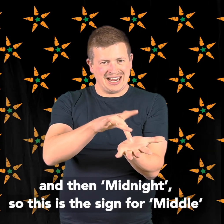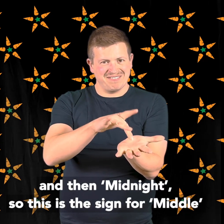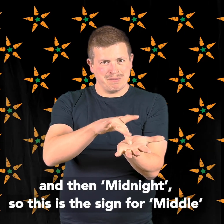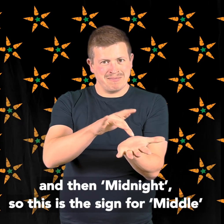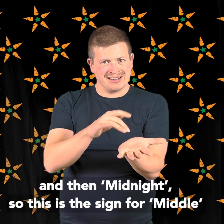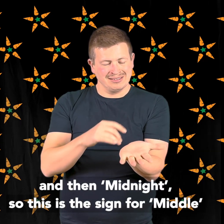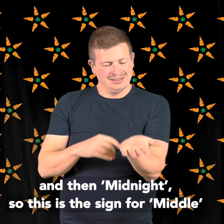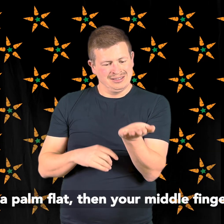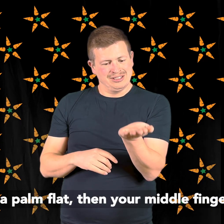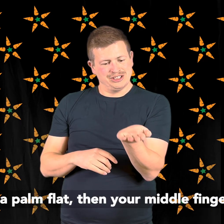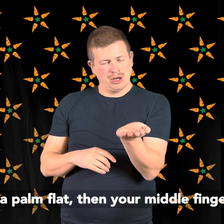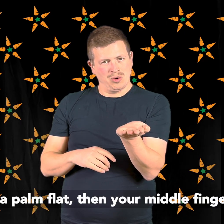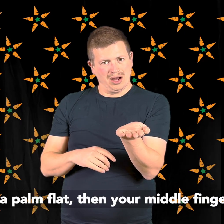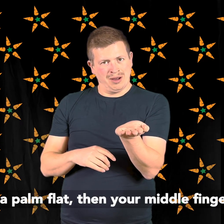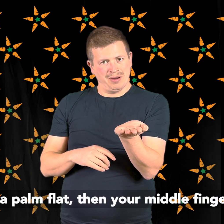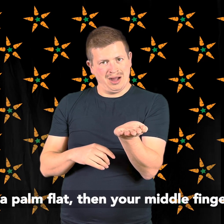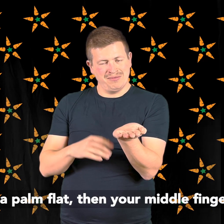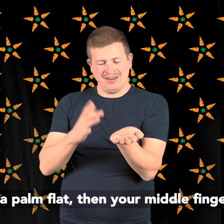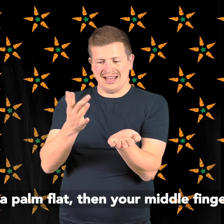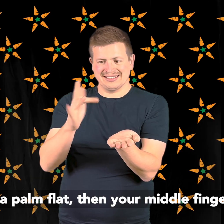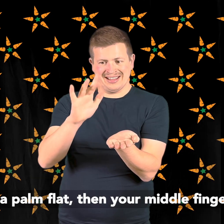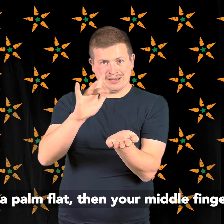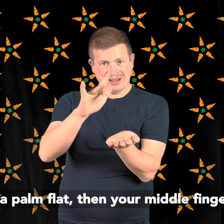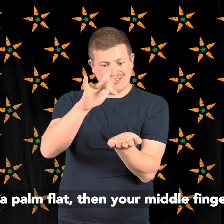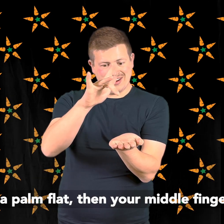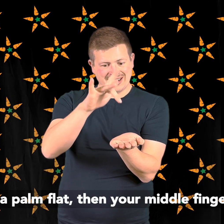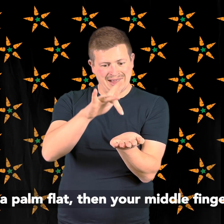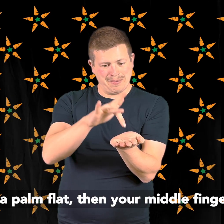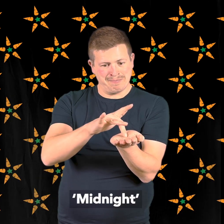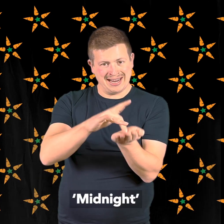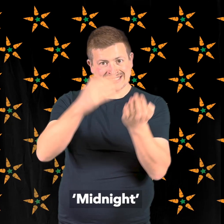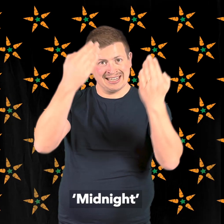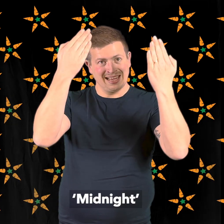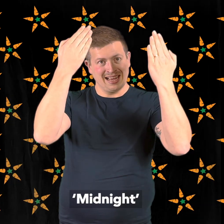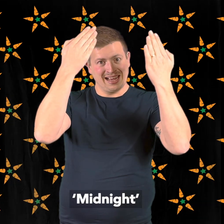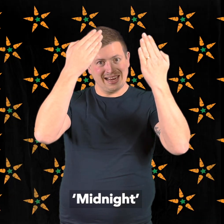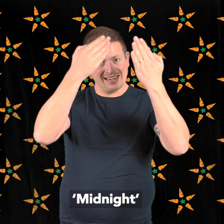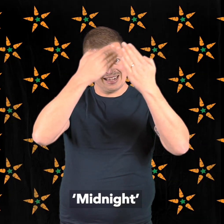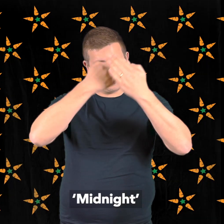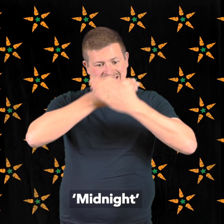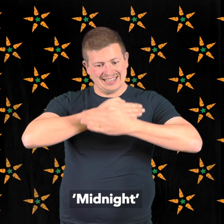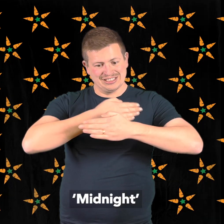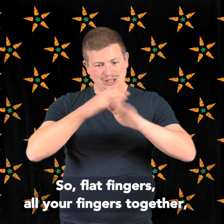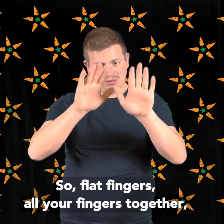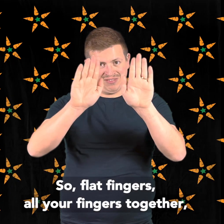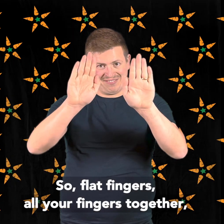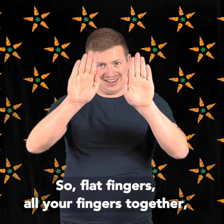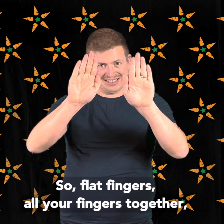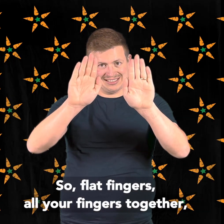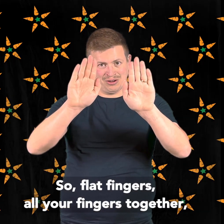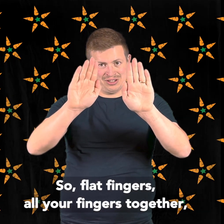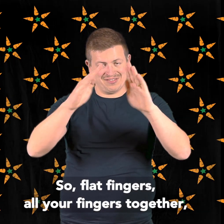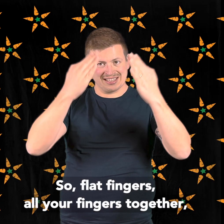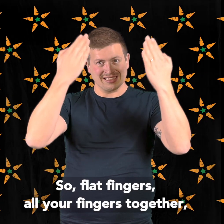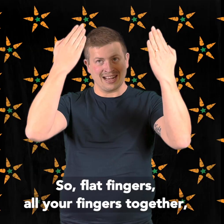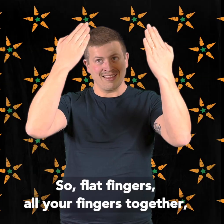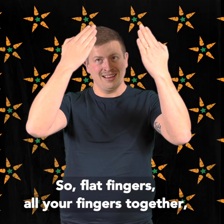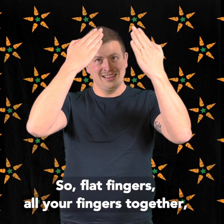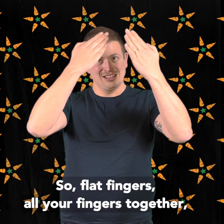for middle. So a palm flat, then your middle finger, midnight. So flat fingers, all your fingers together,